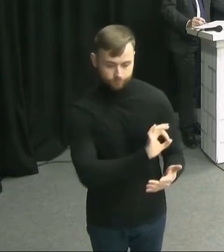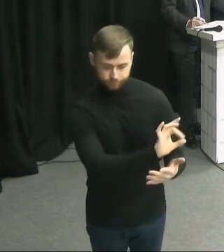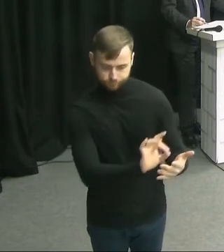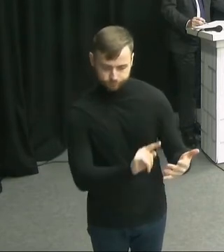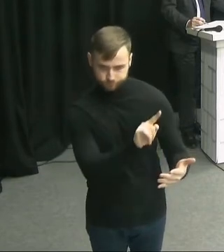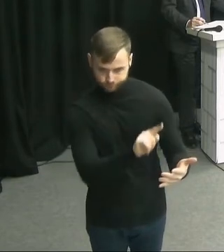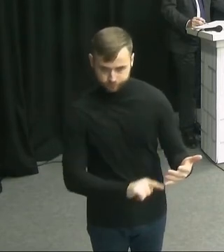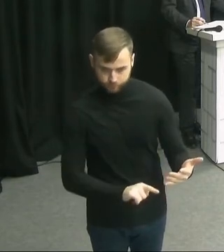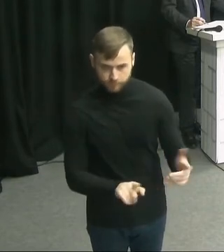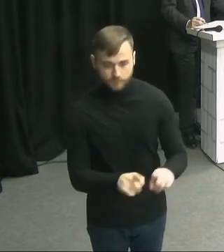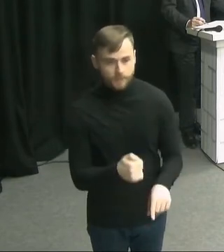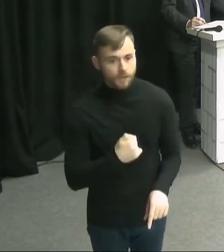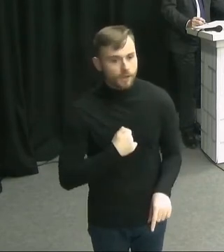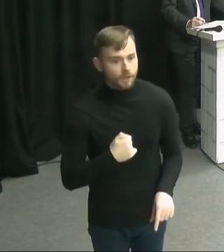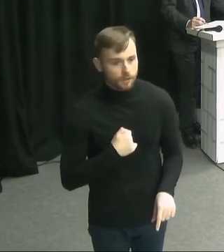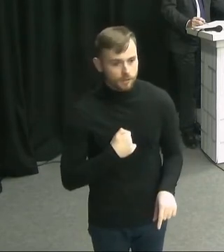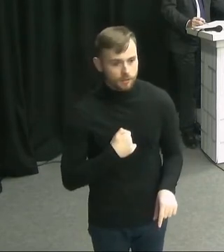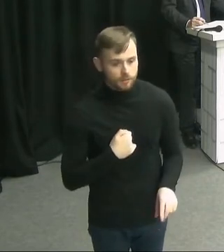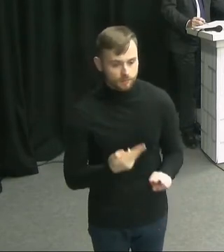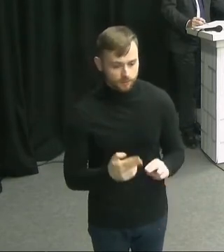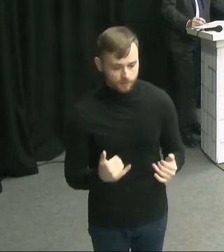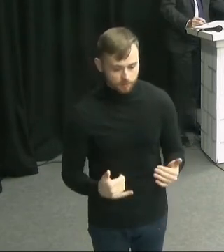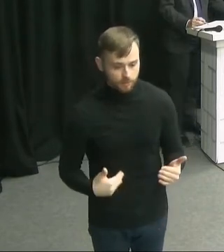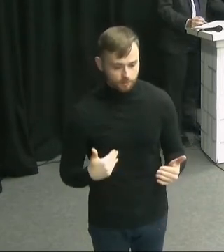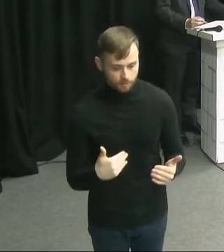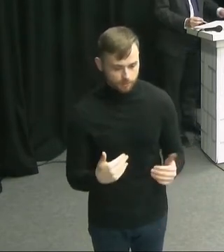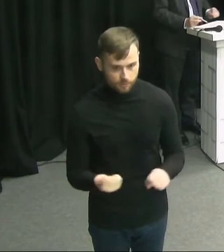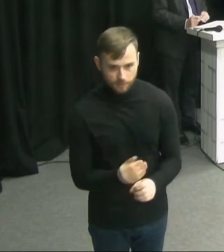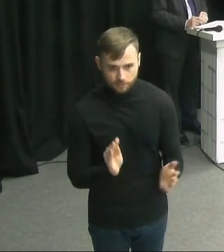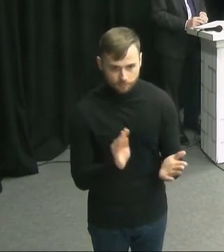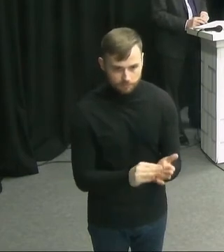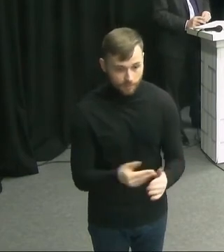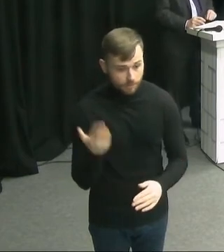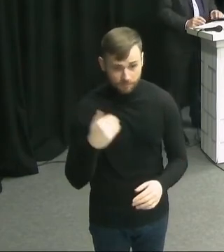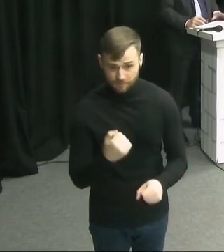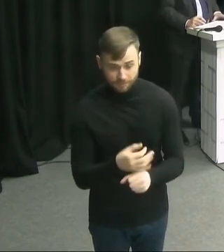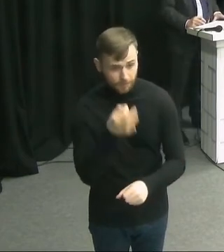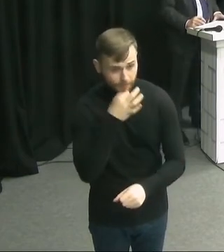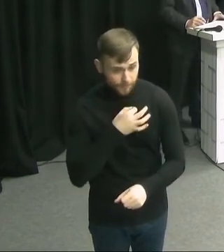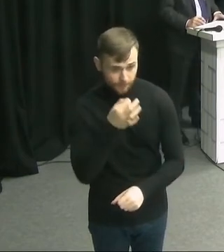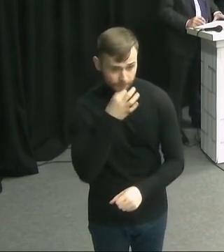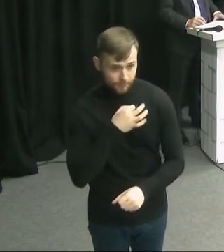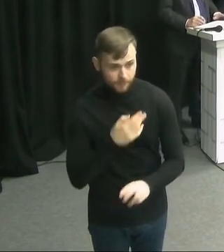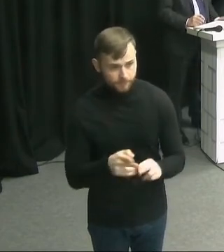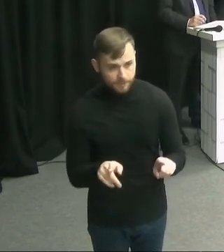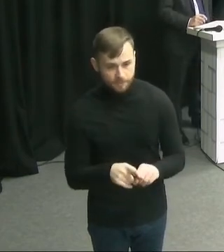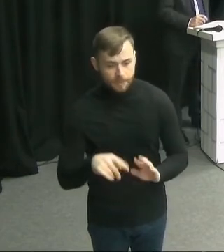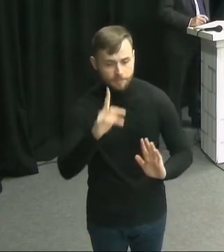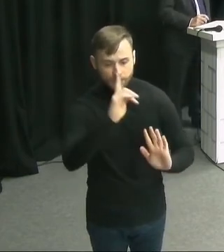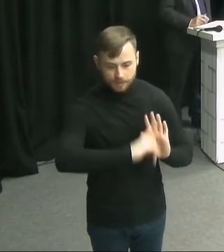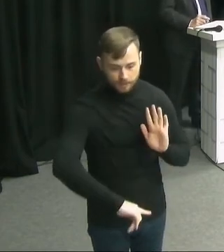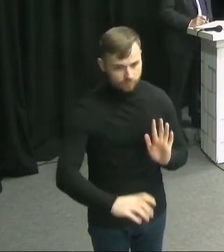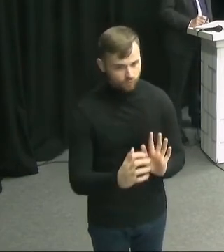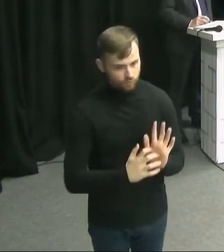Of course, I understand all of these requirements, all of these wishes and needs, and I know all of them. But